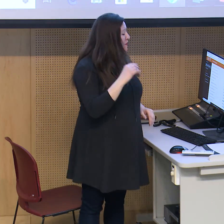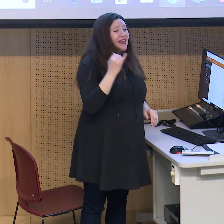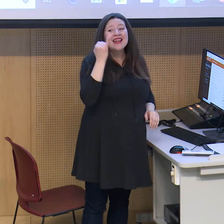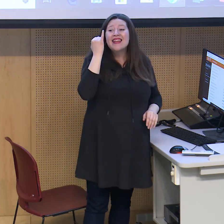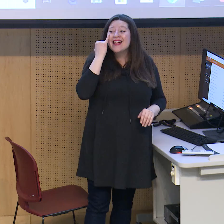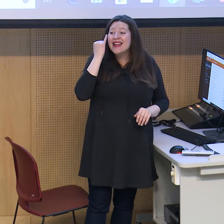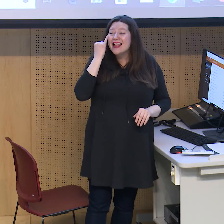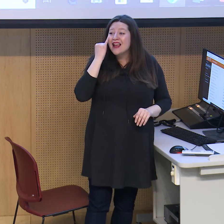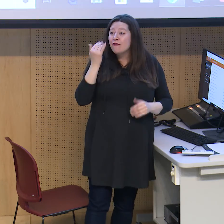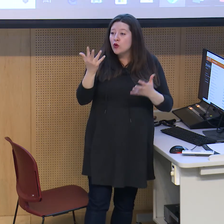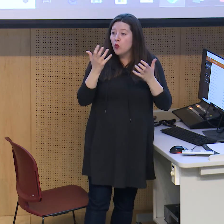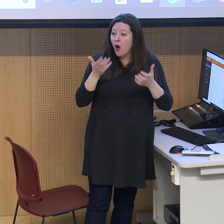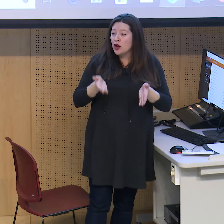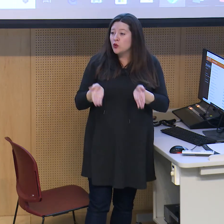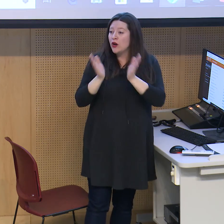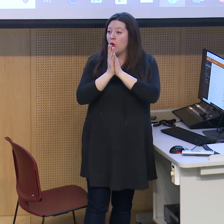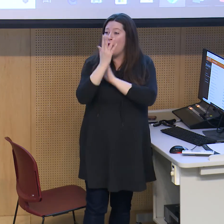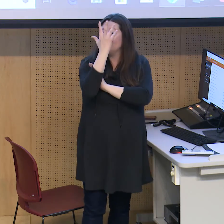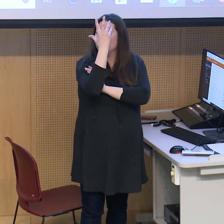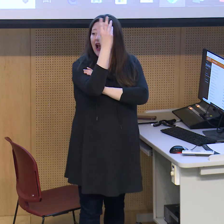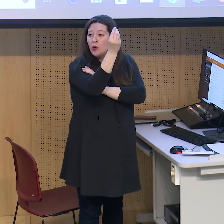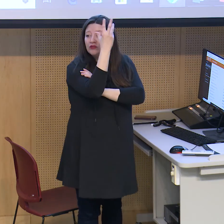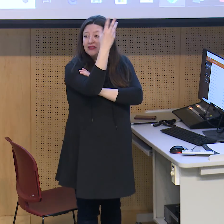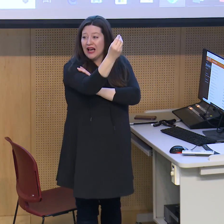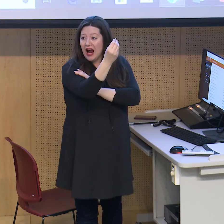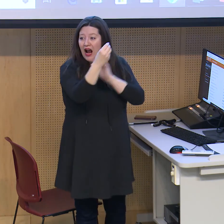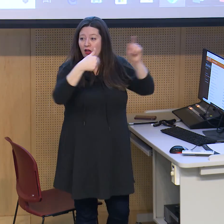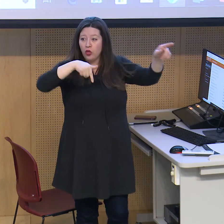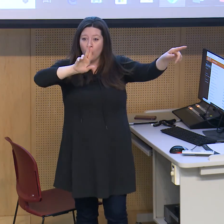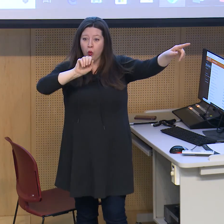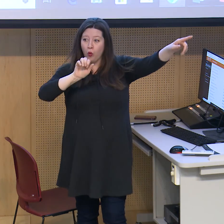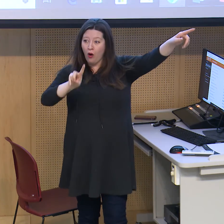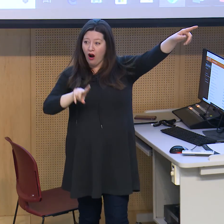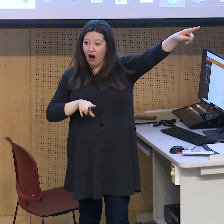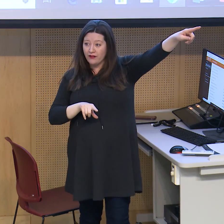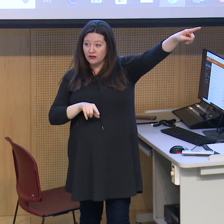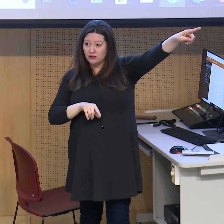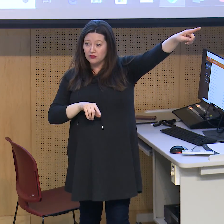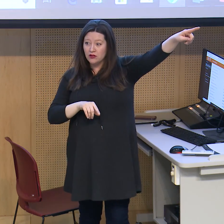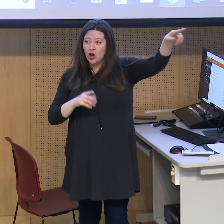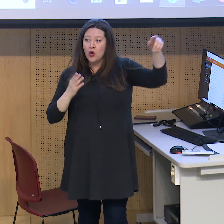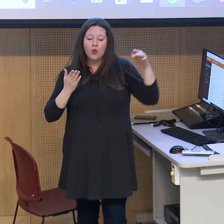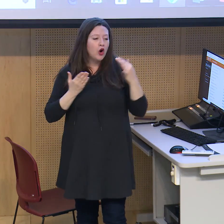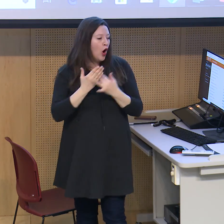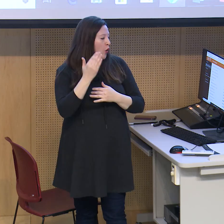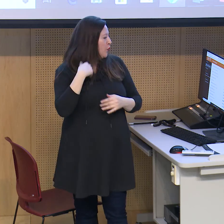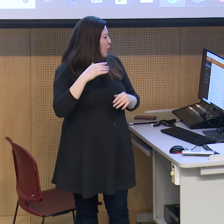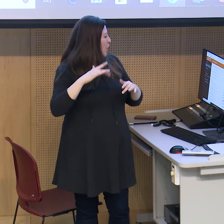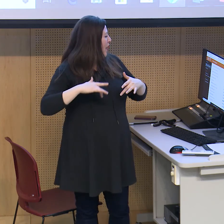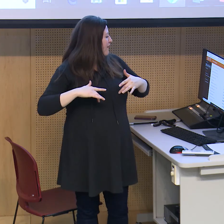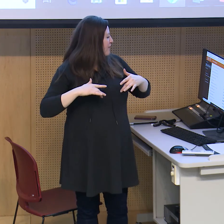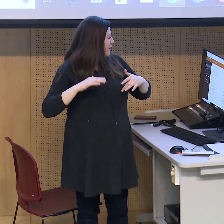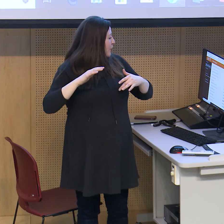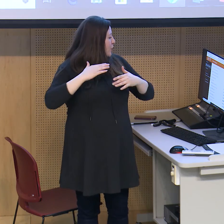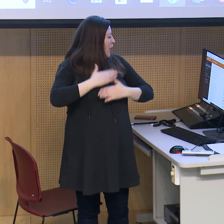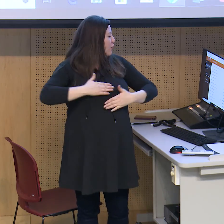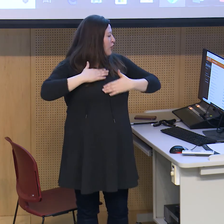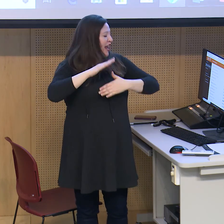tabs, if you will. If you want to request an outside space, like the outside space, the quad, you have to go